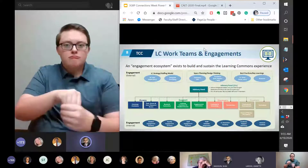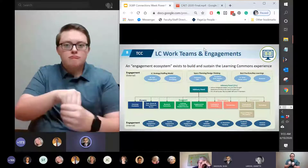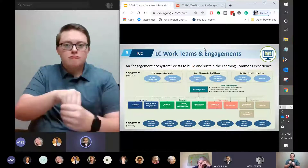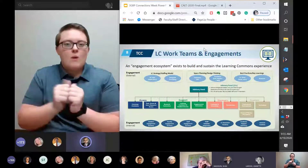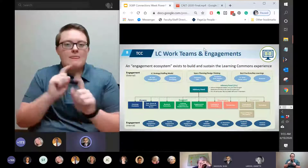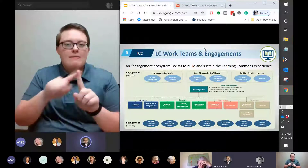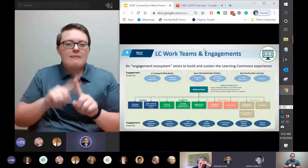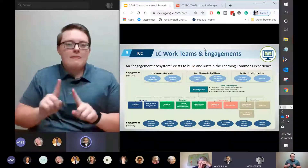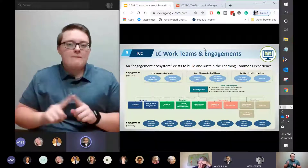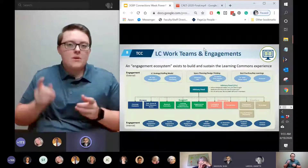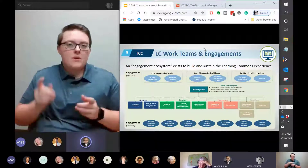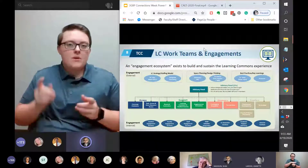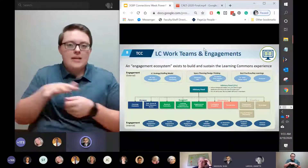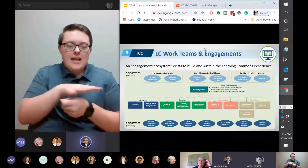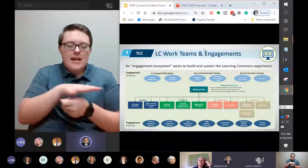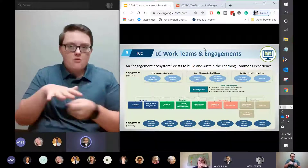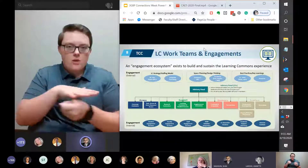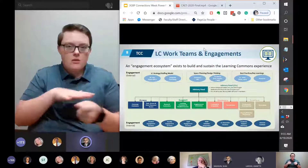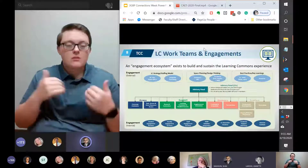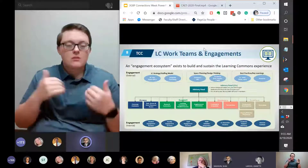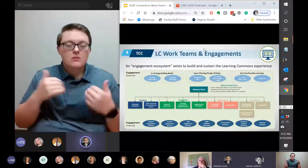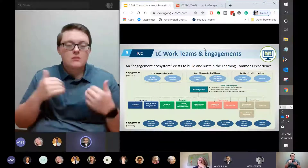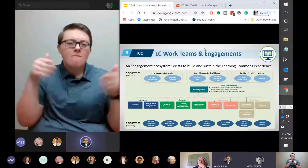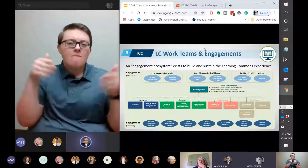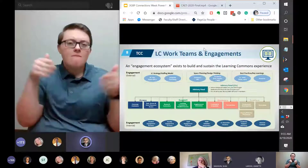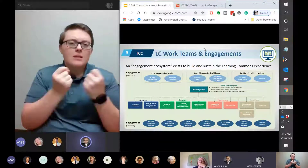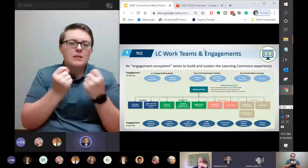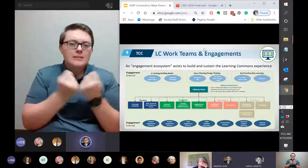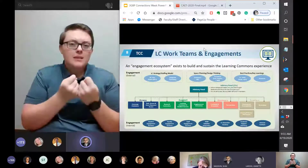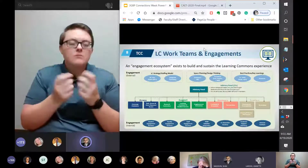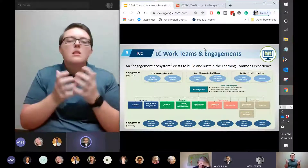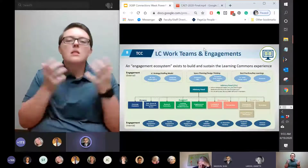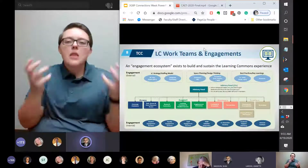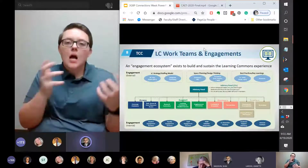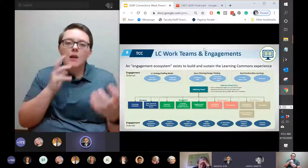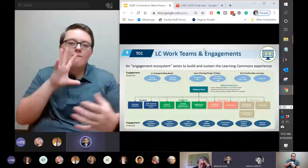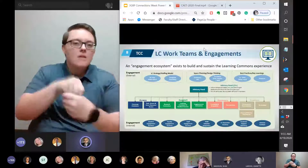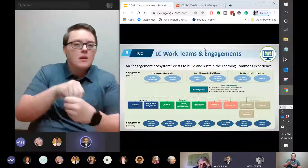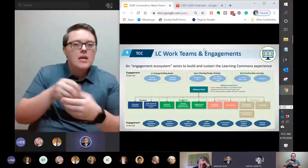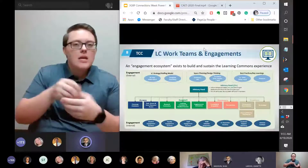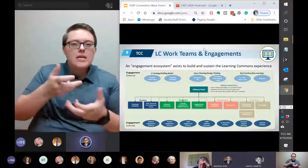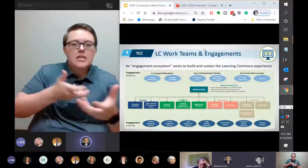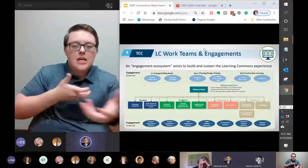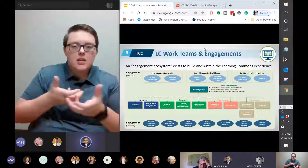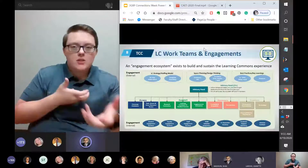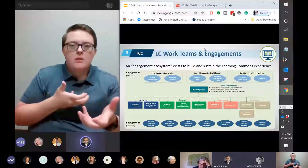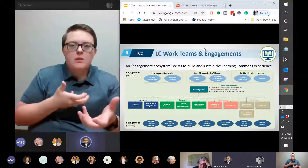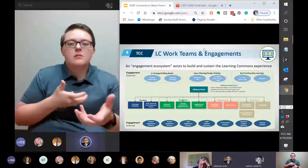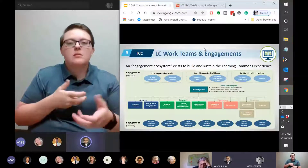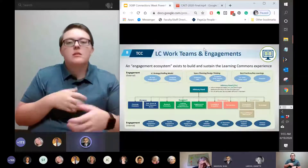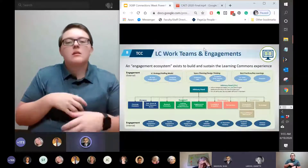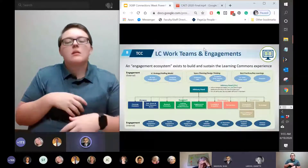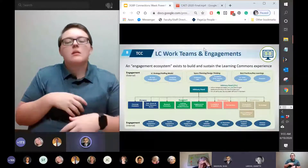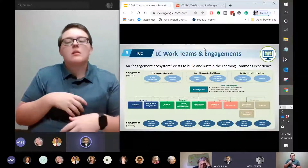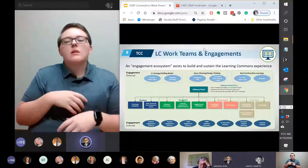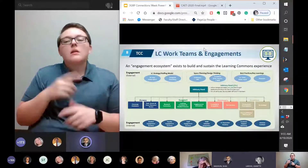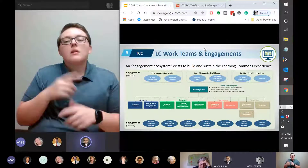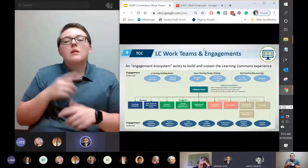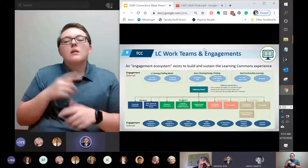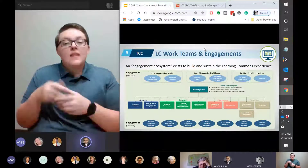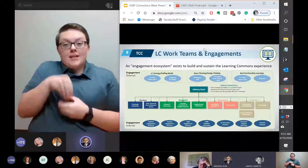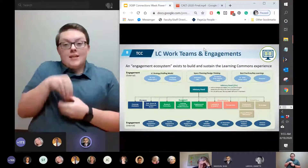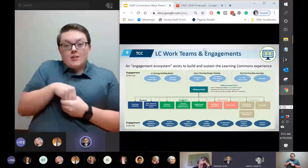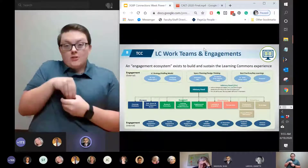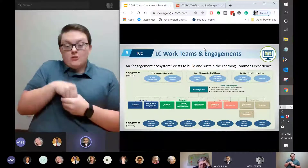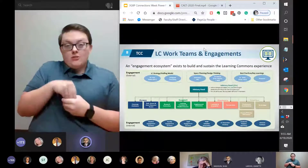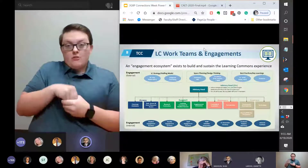focus teams, lots of engagement as it relates to folks who are involved there. And then the internal engagement,